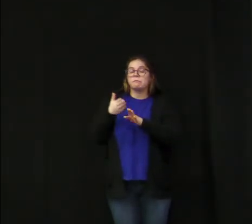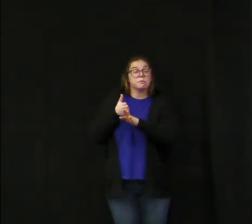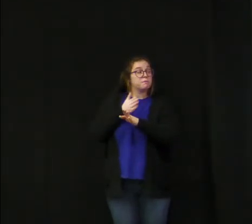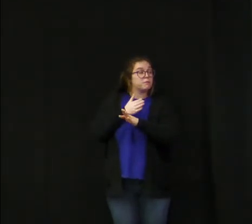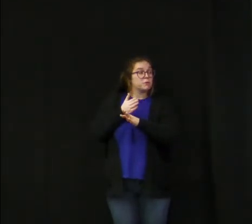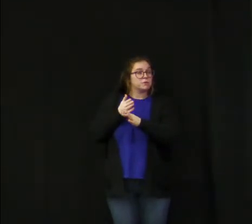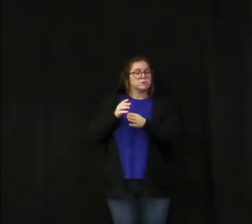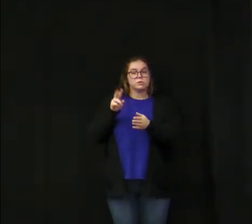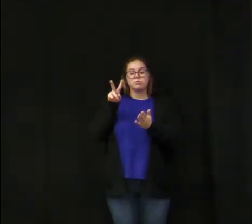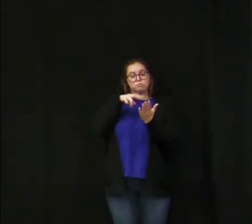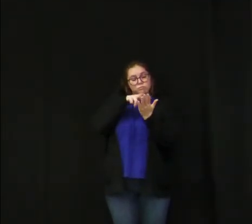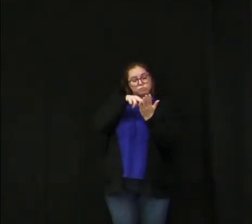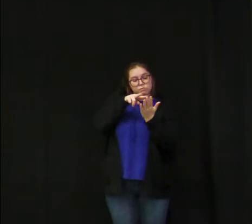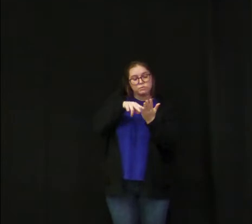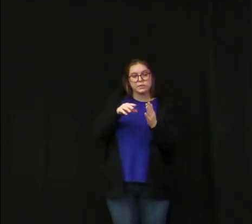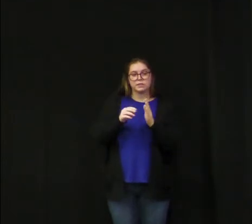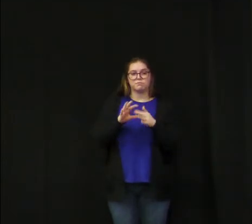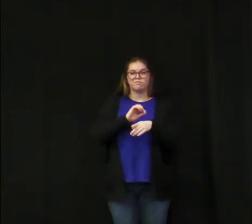read, what are functional skills?